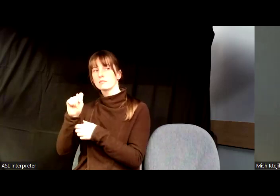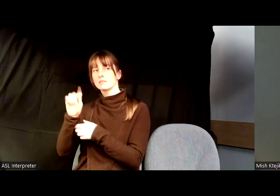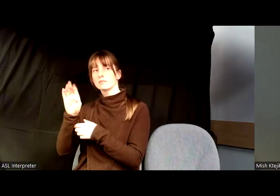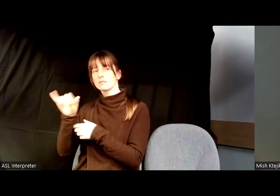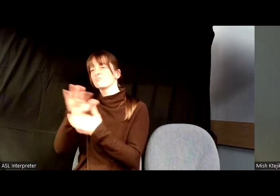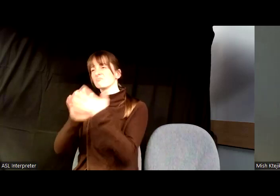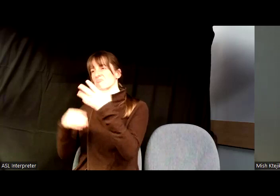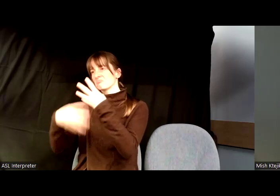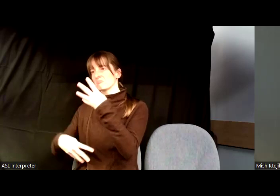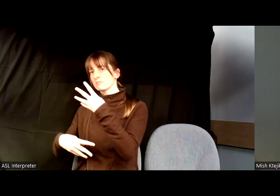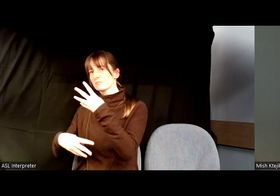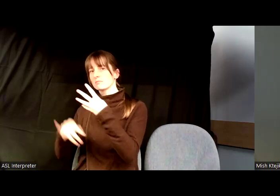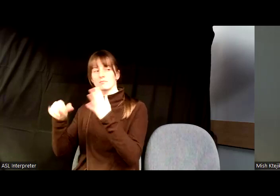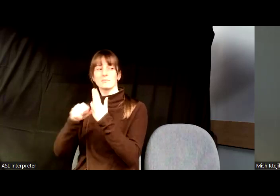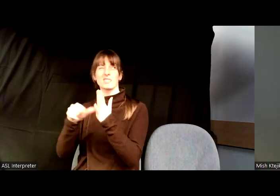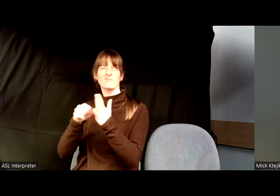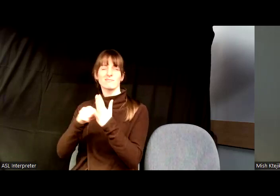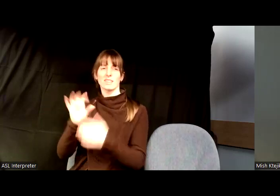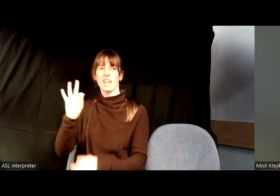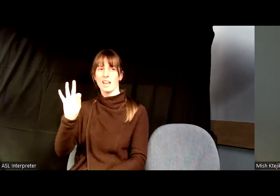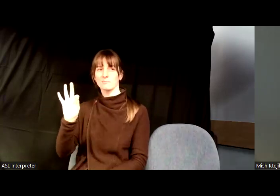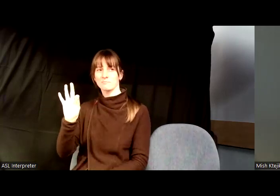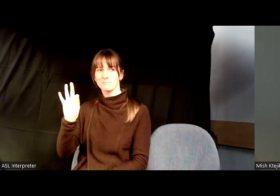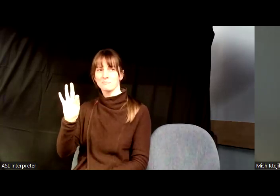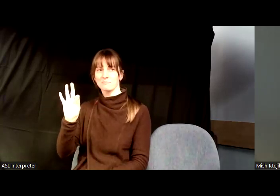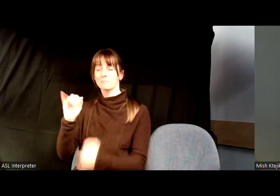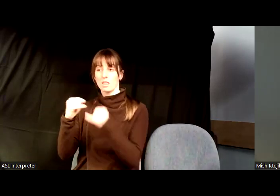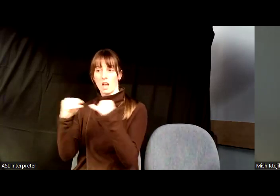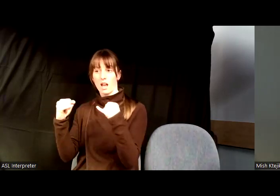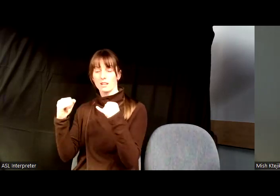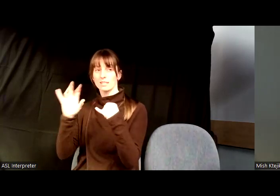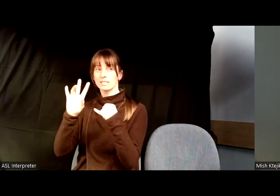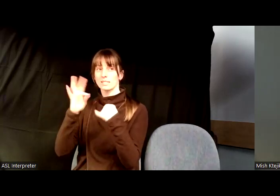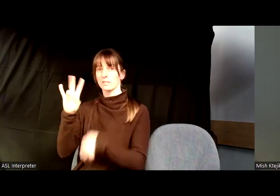Transliteration. So that's page 9, line